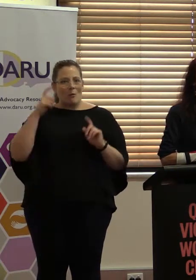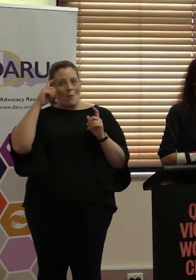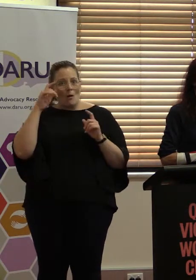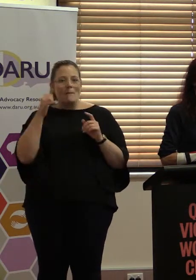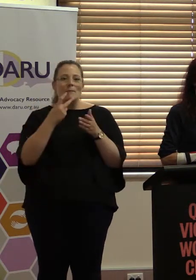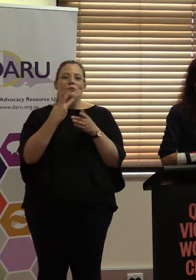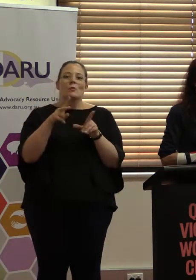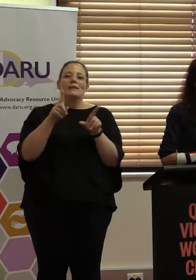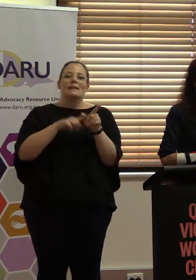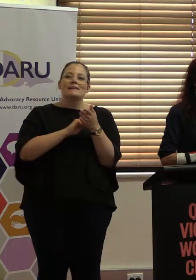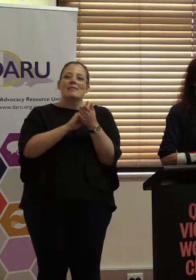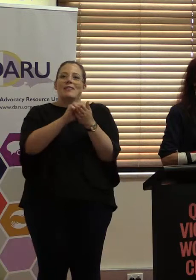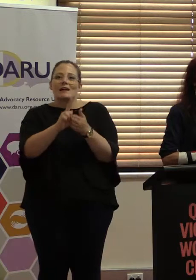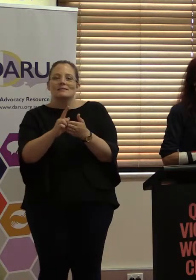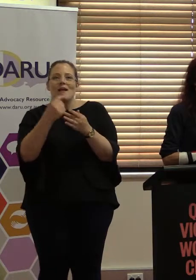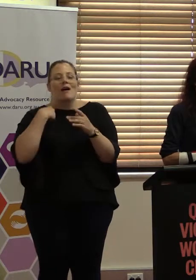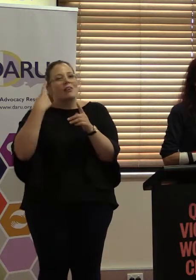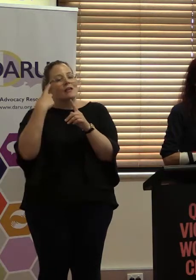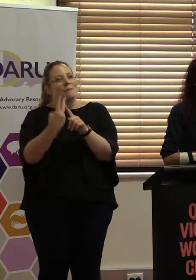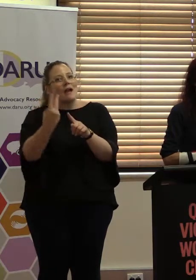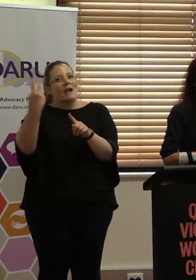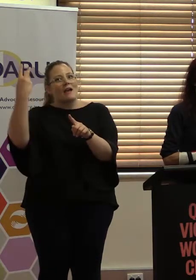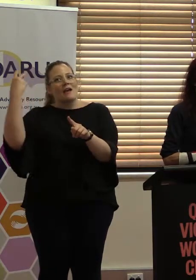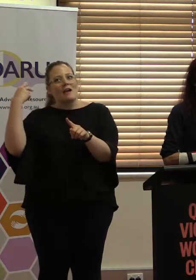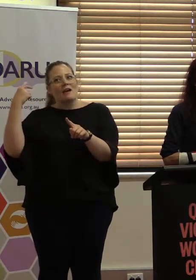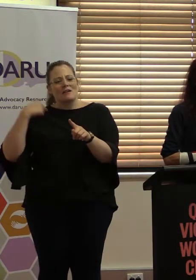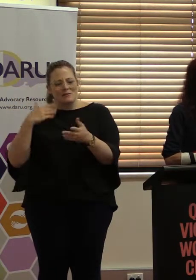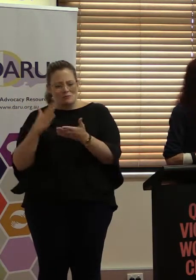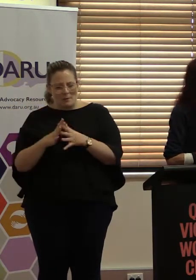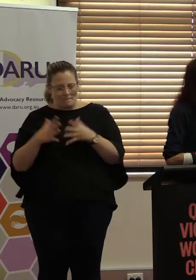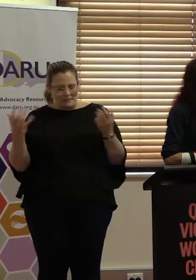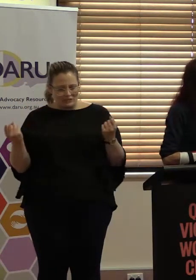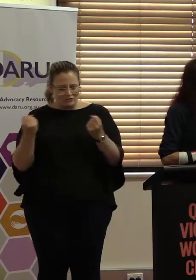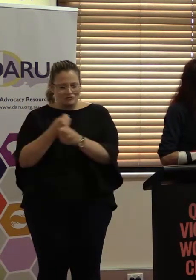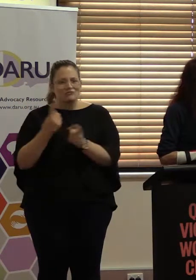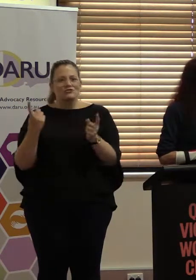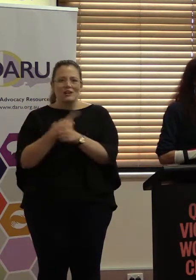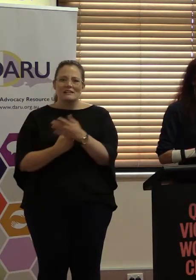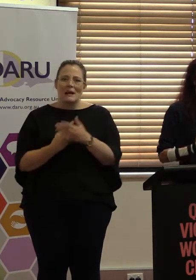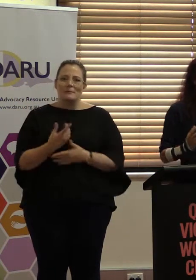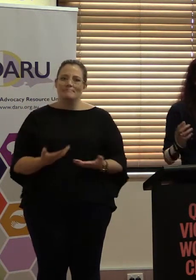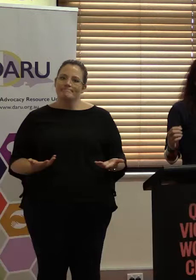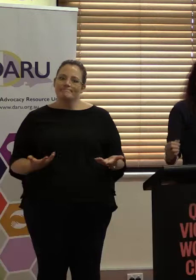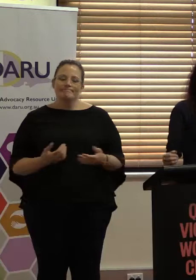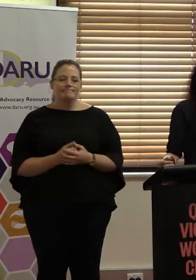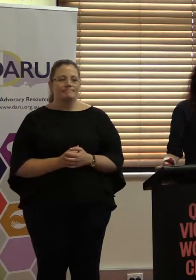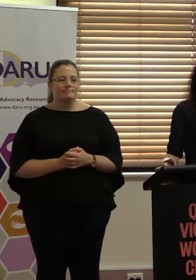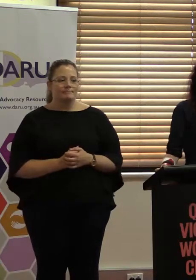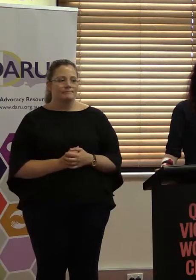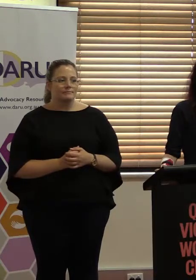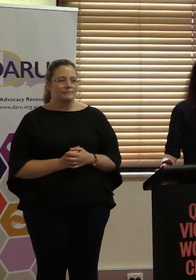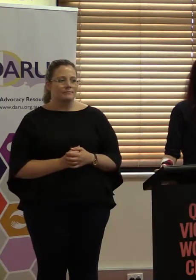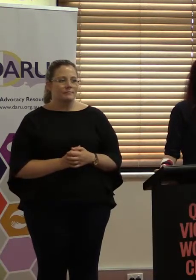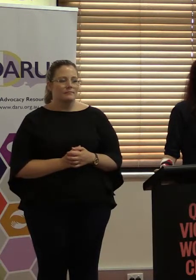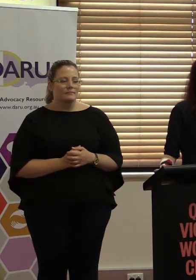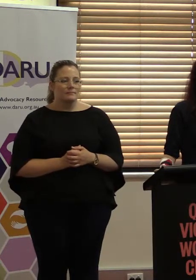have to really think very hard about how much significant change there has been. And millions of dollars